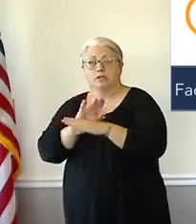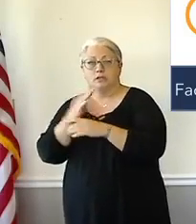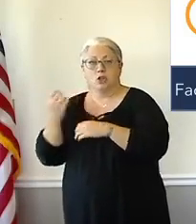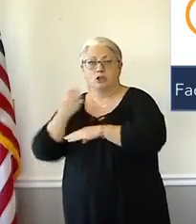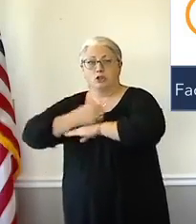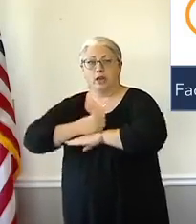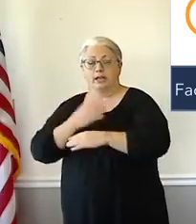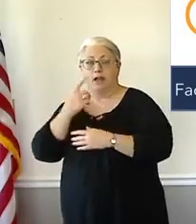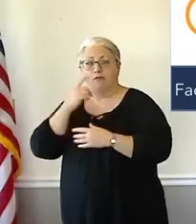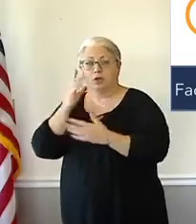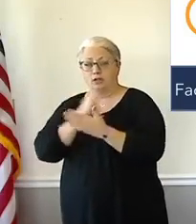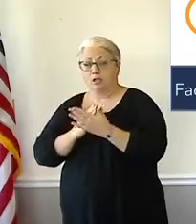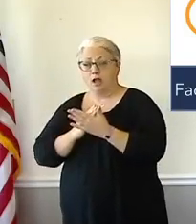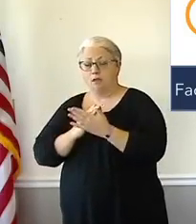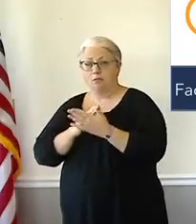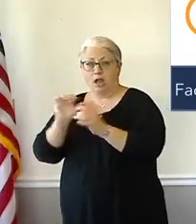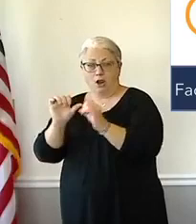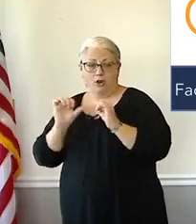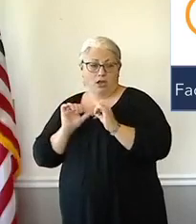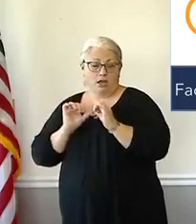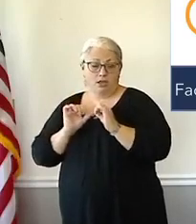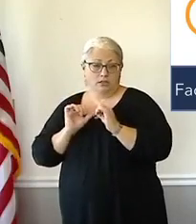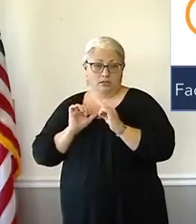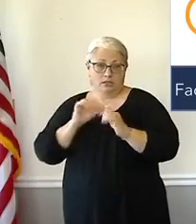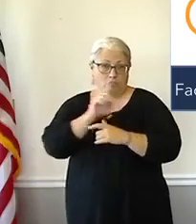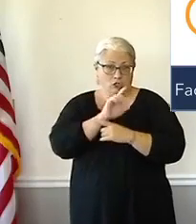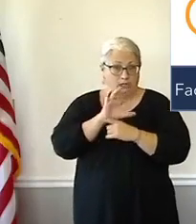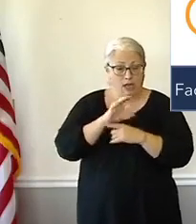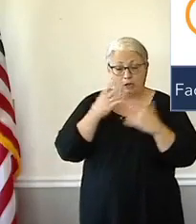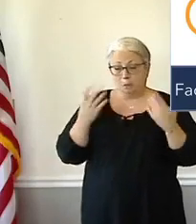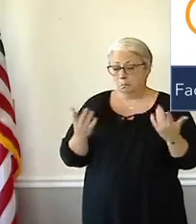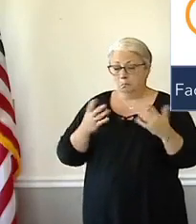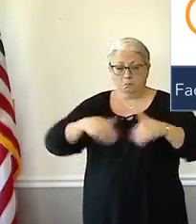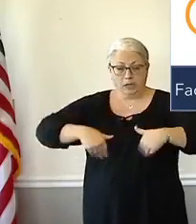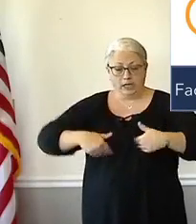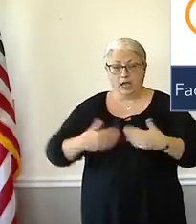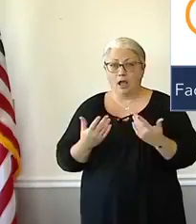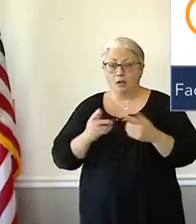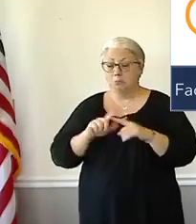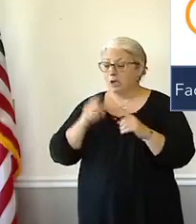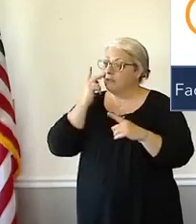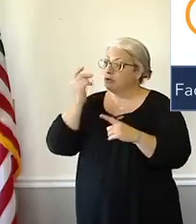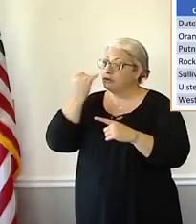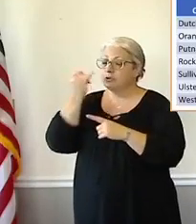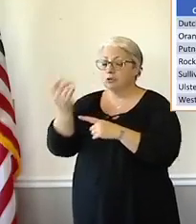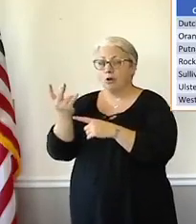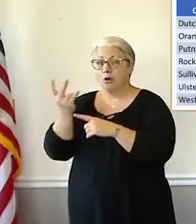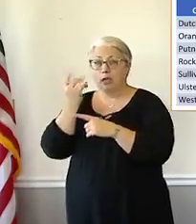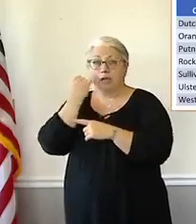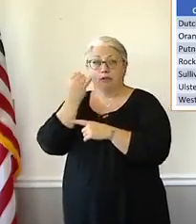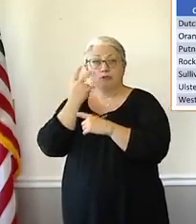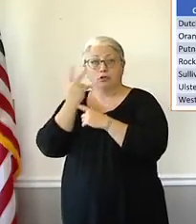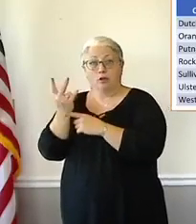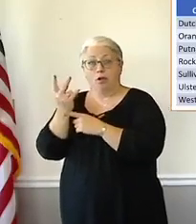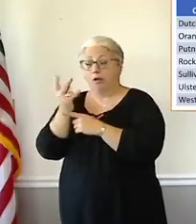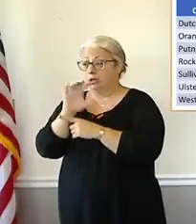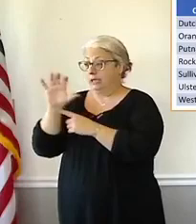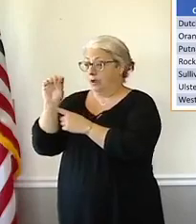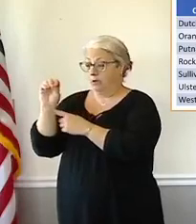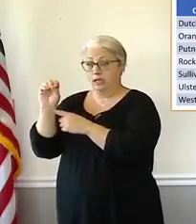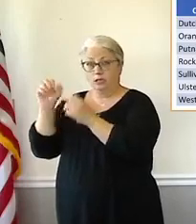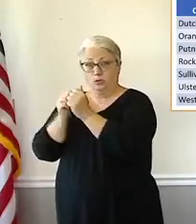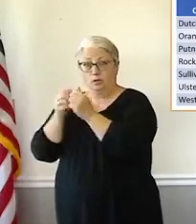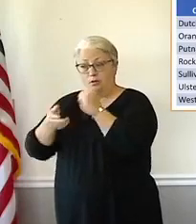really more a product of how safe we are. If you have, and you saw those counties with those high transmission